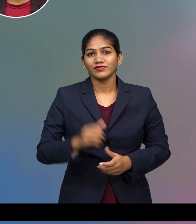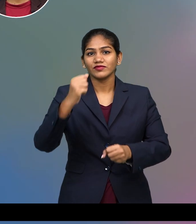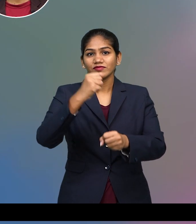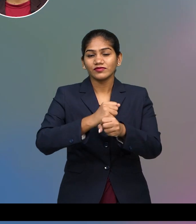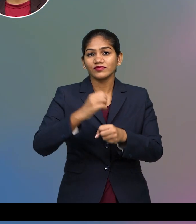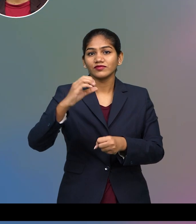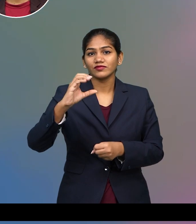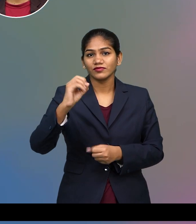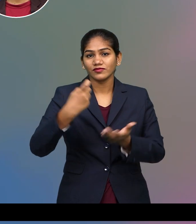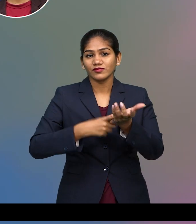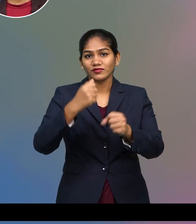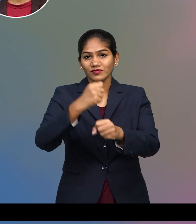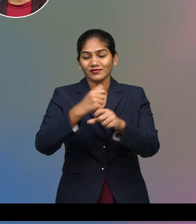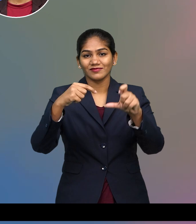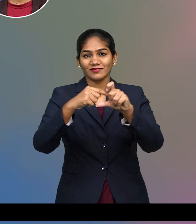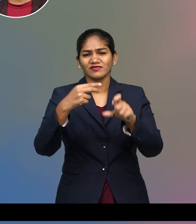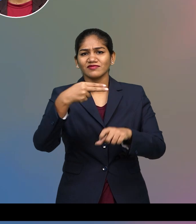Gorge.